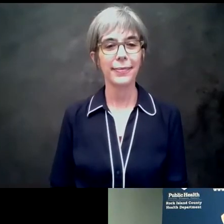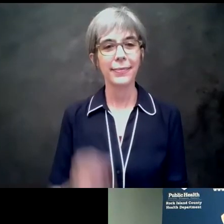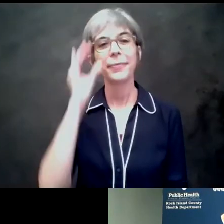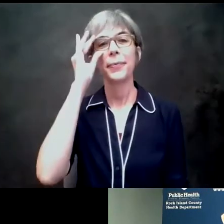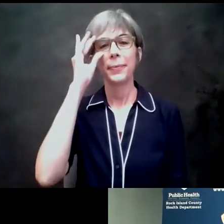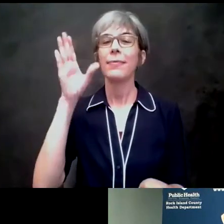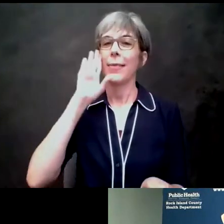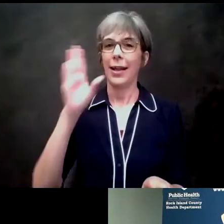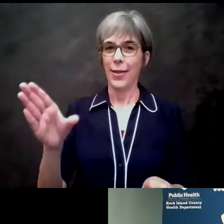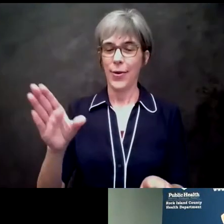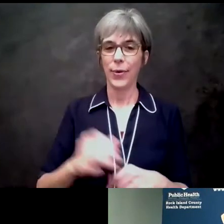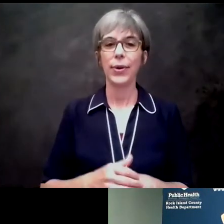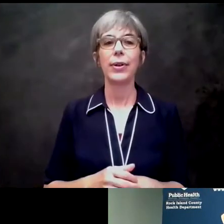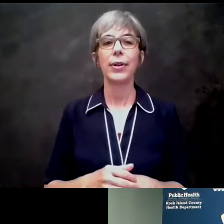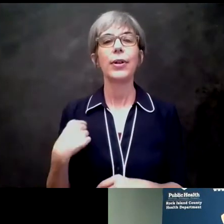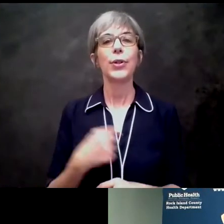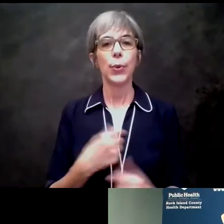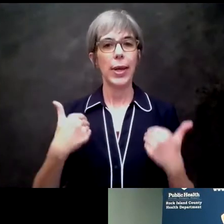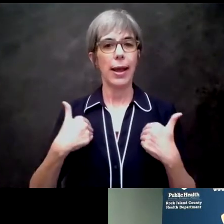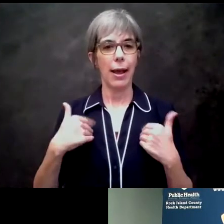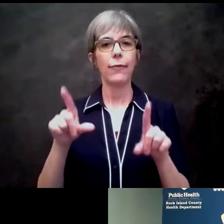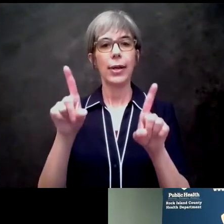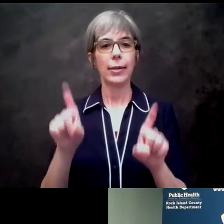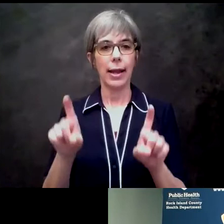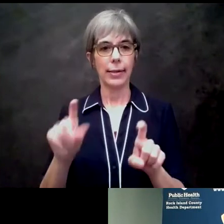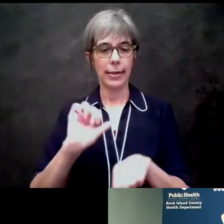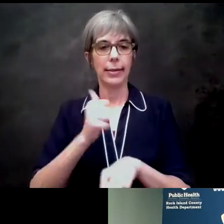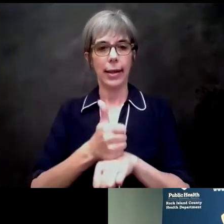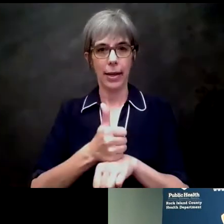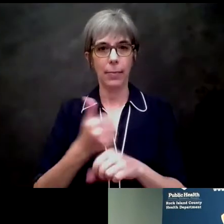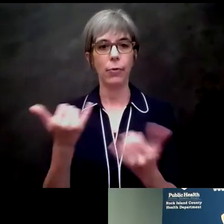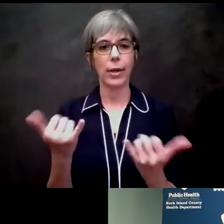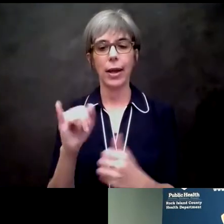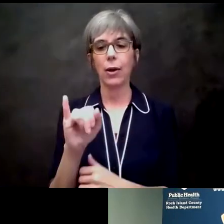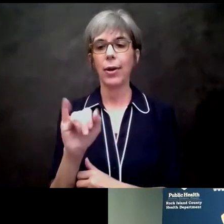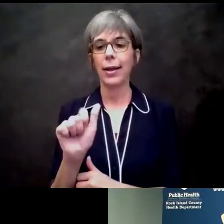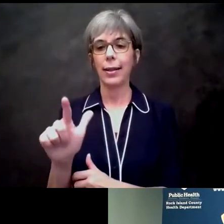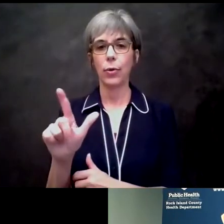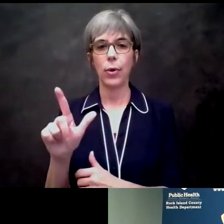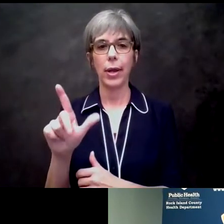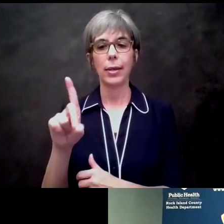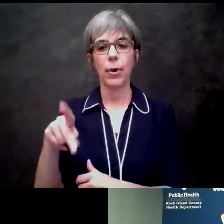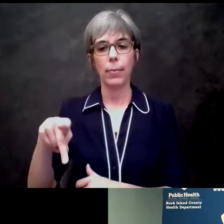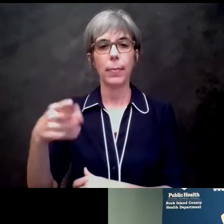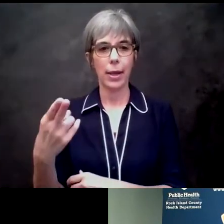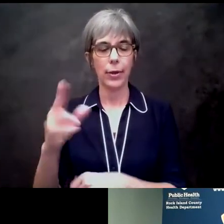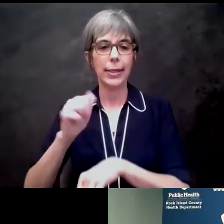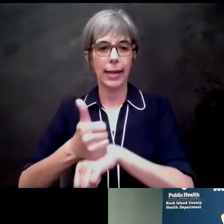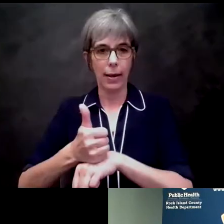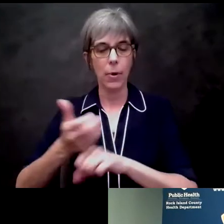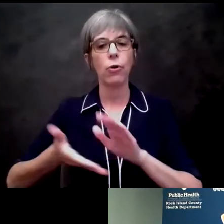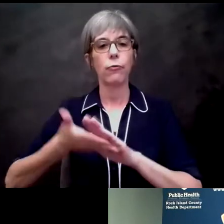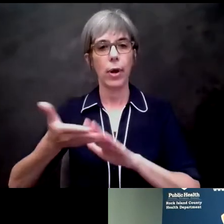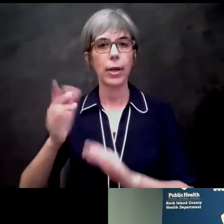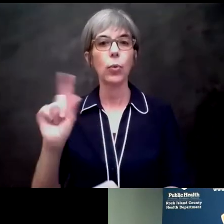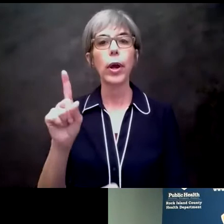Hello. So we do have our testing site now operated by the Illinois Department of Public Health, and that is running in downtown